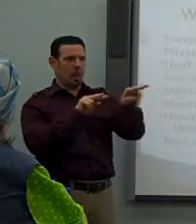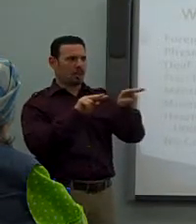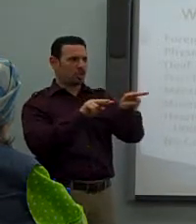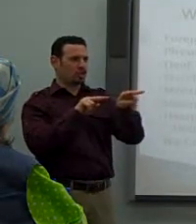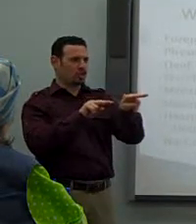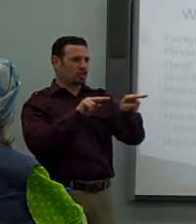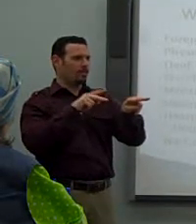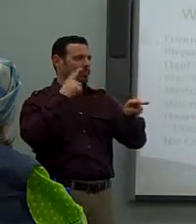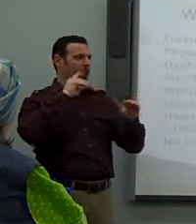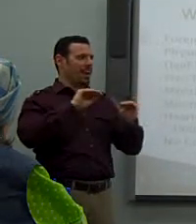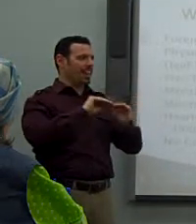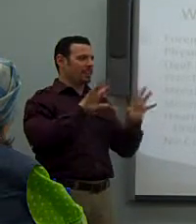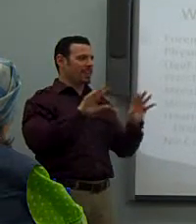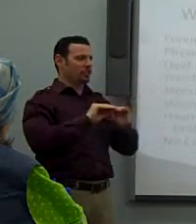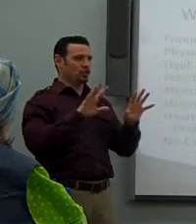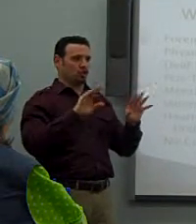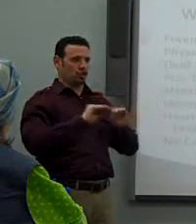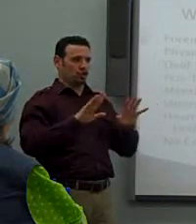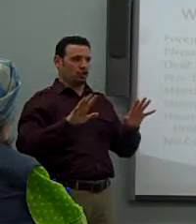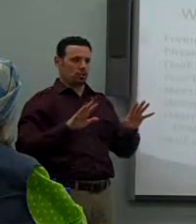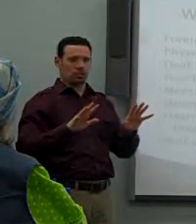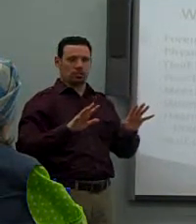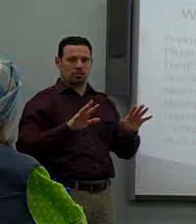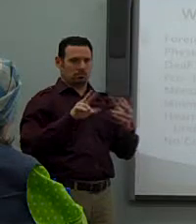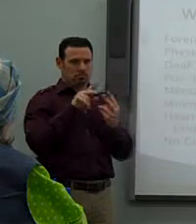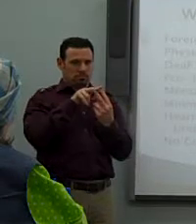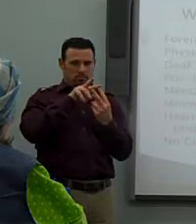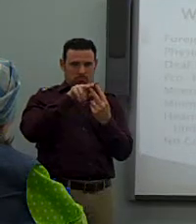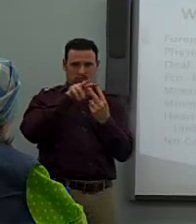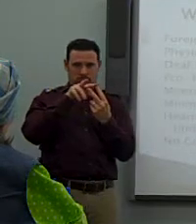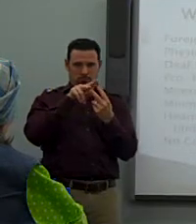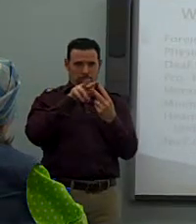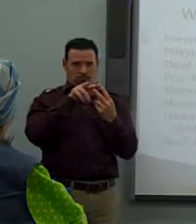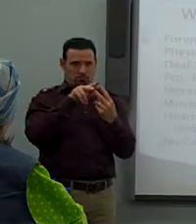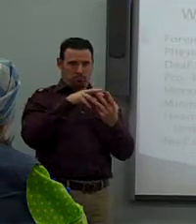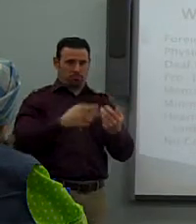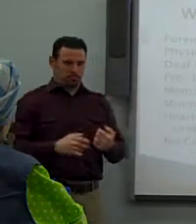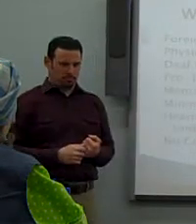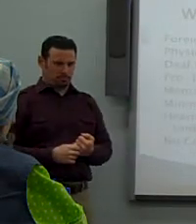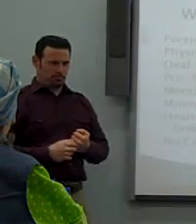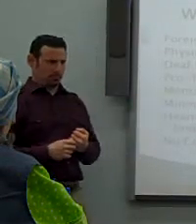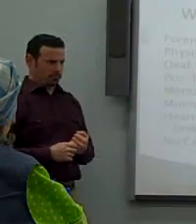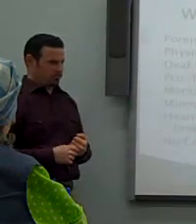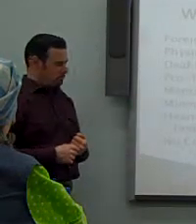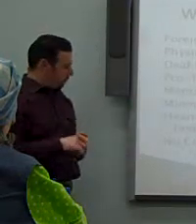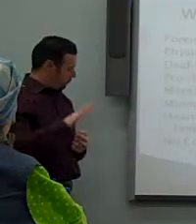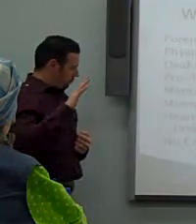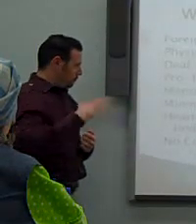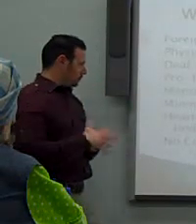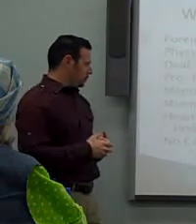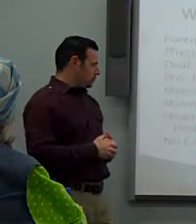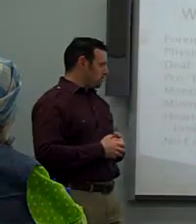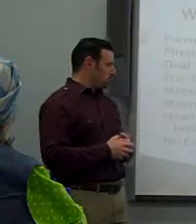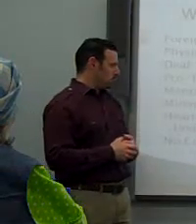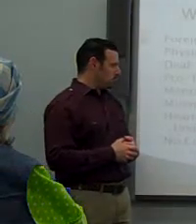Even if you feel like you're fine, bring in a CDI, they can kind of come in and, supervise and make sure that everything's